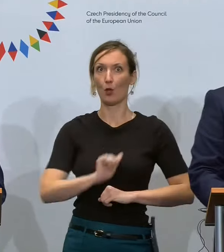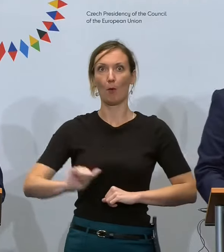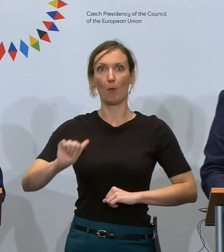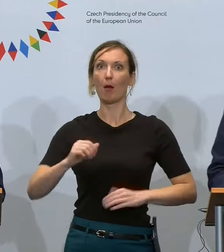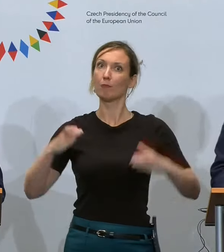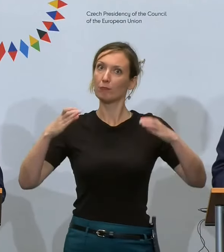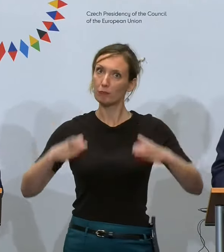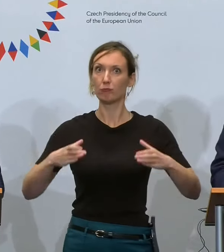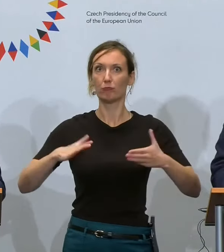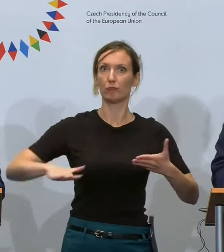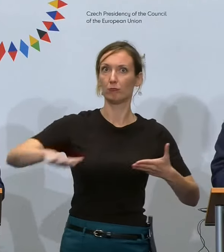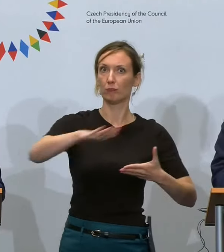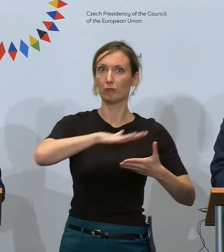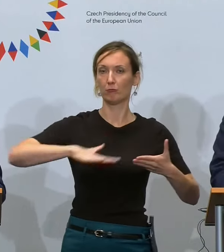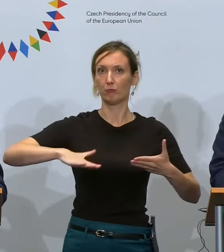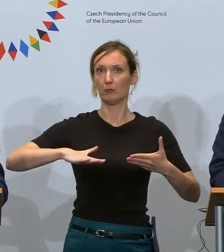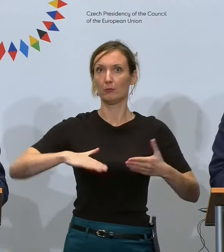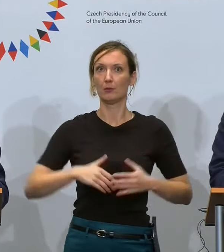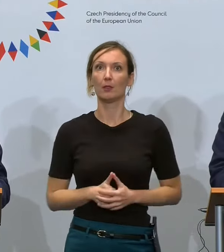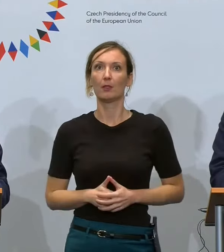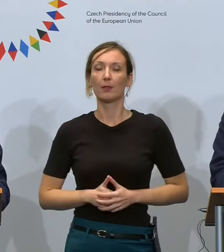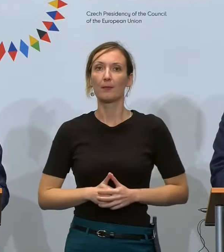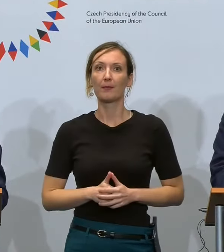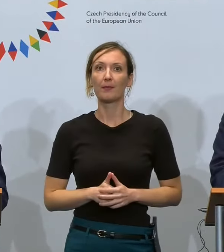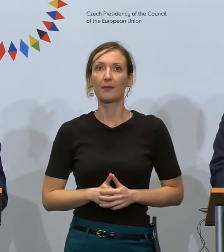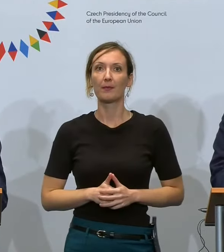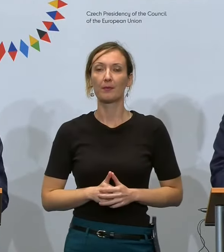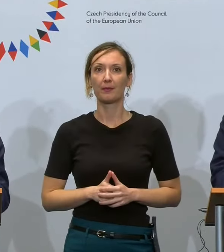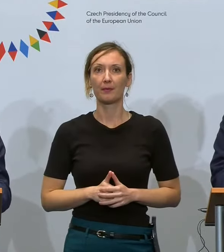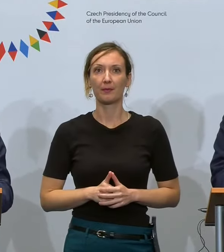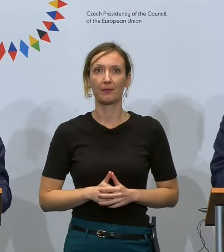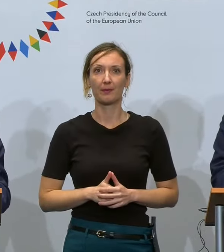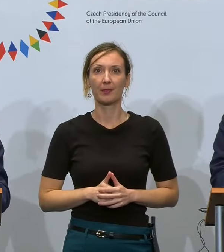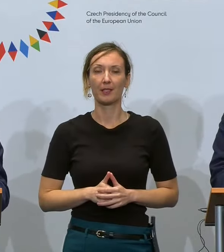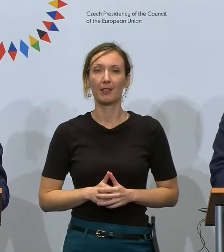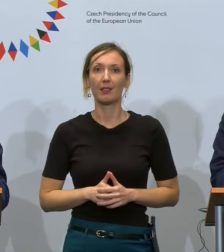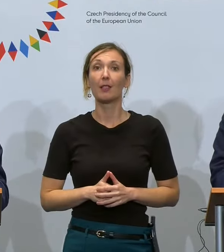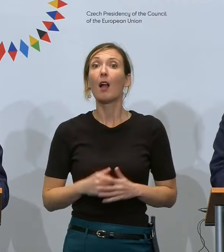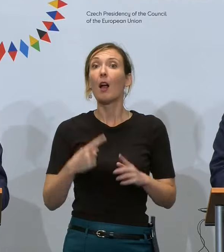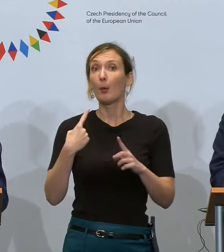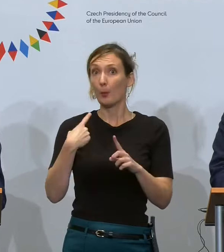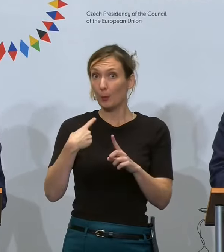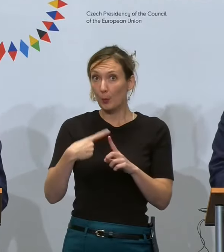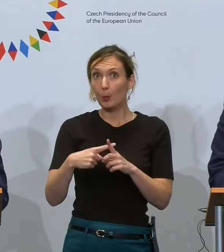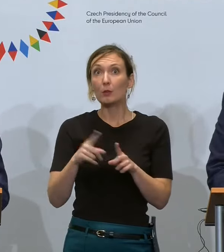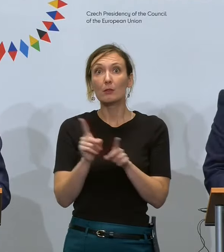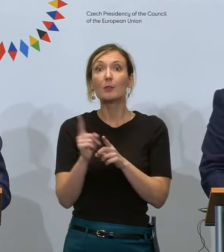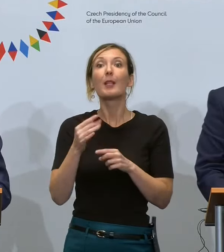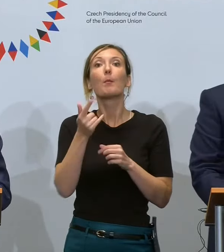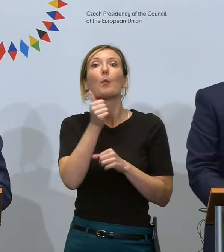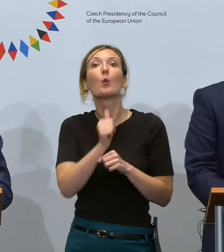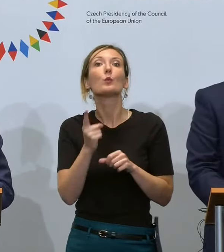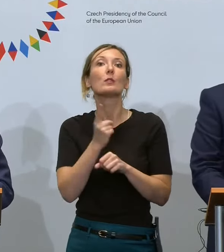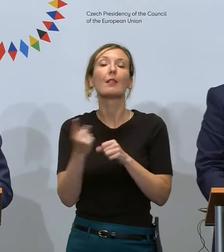whole. And more than that, it has a wider repercussion all around the